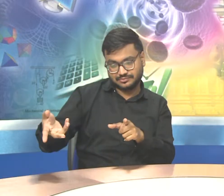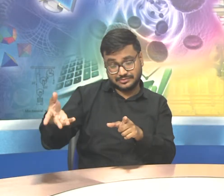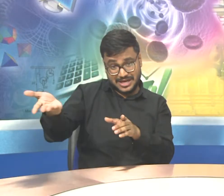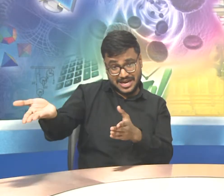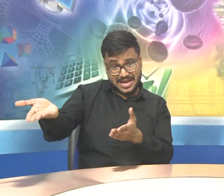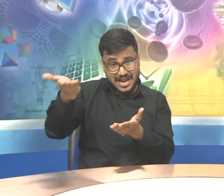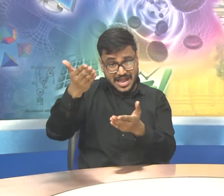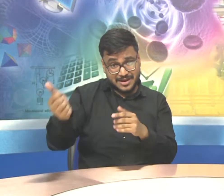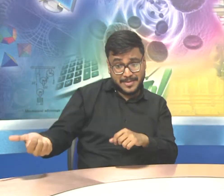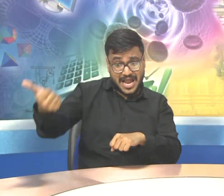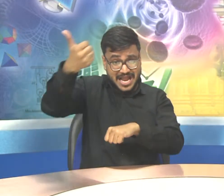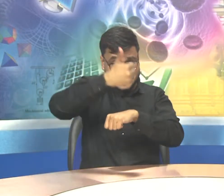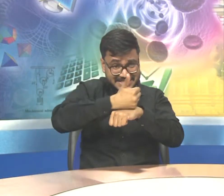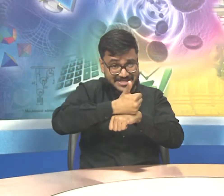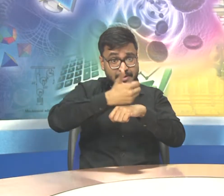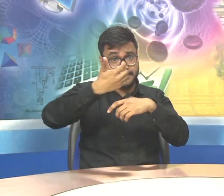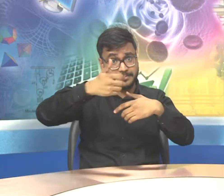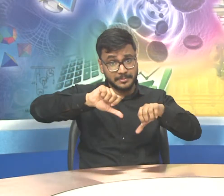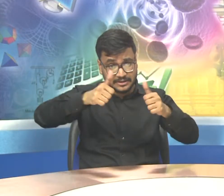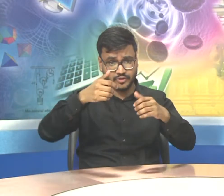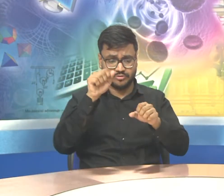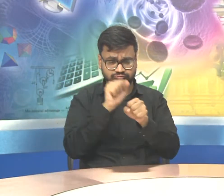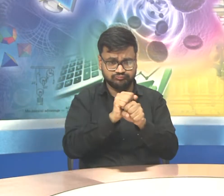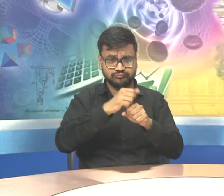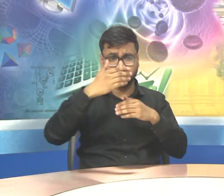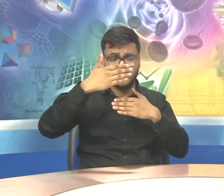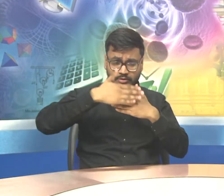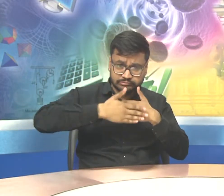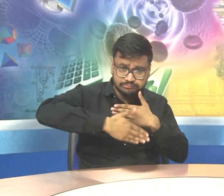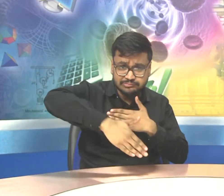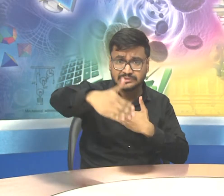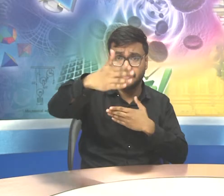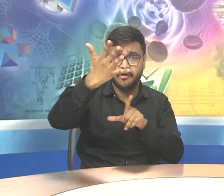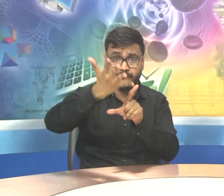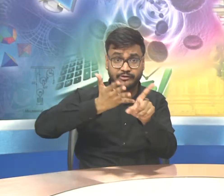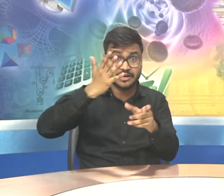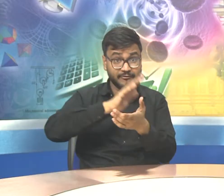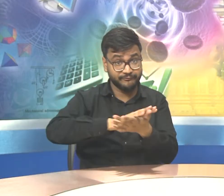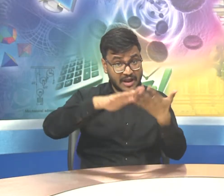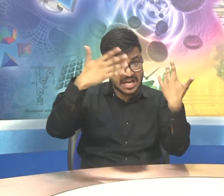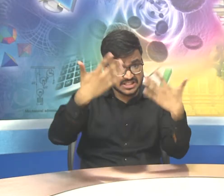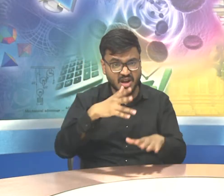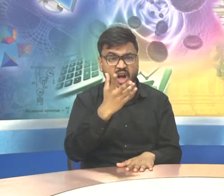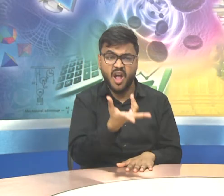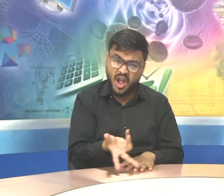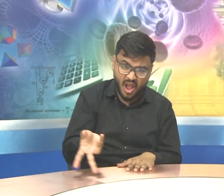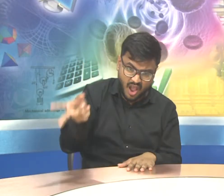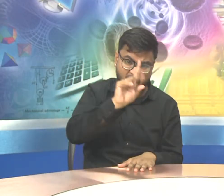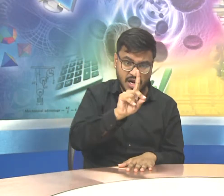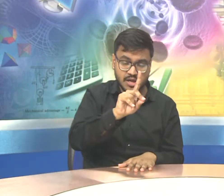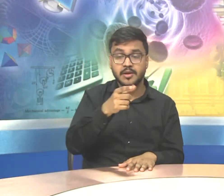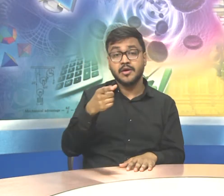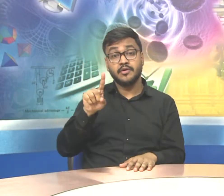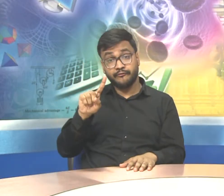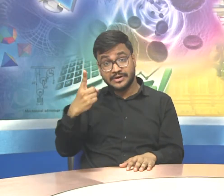And is eligible for re-election through a convention has developed that